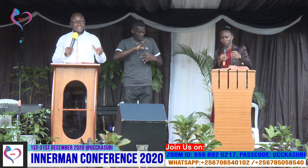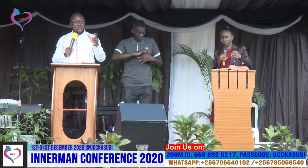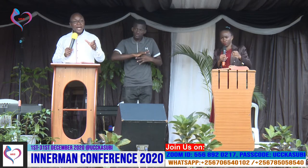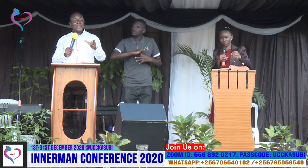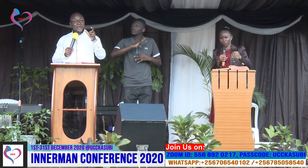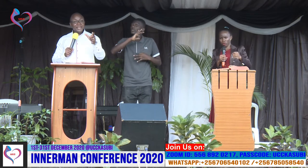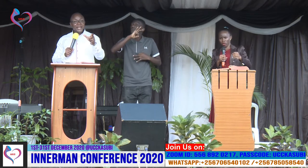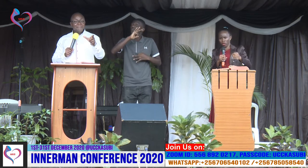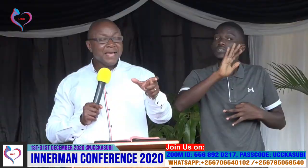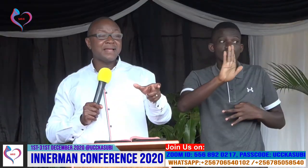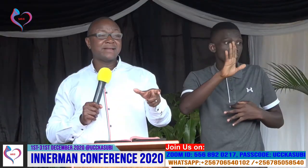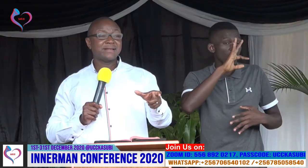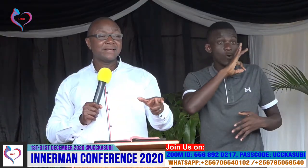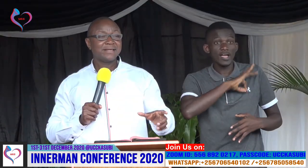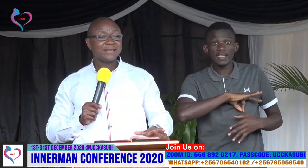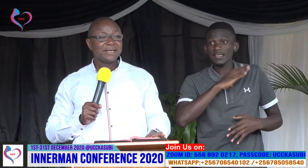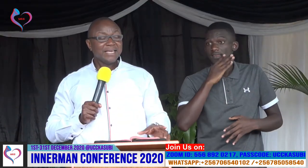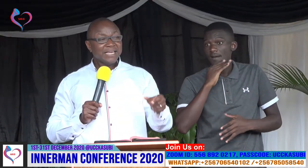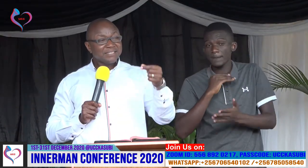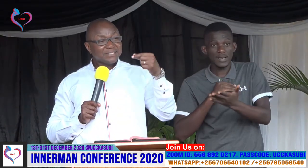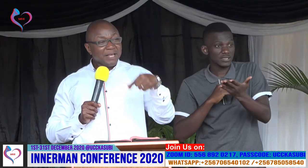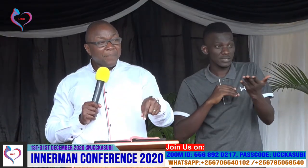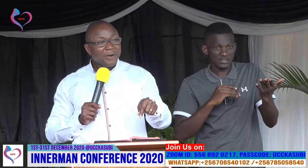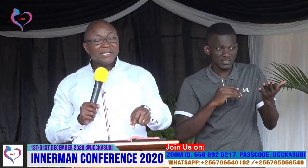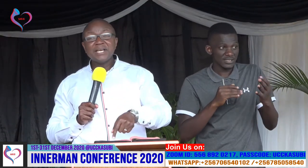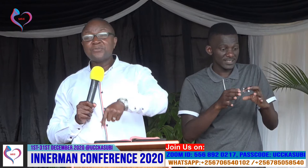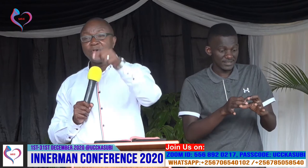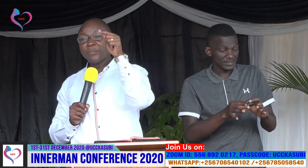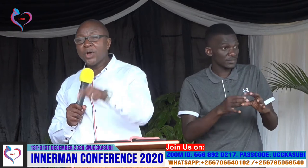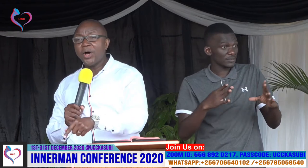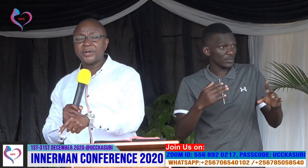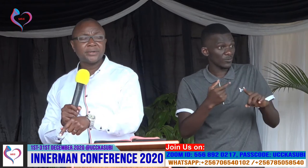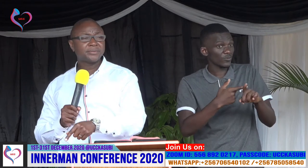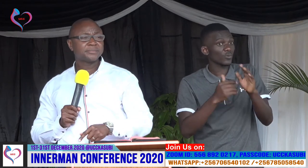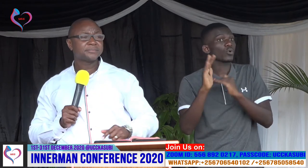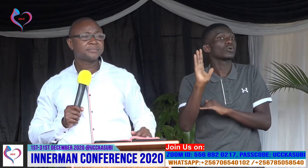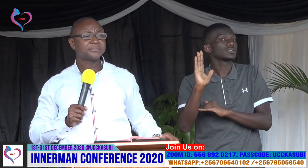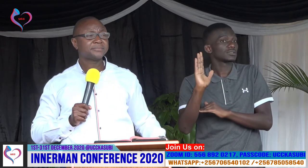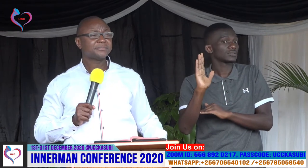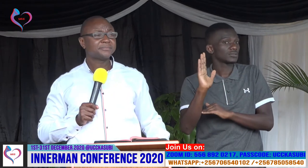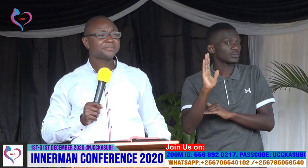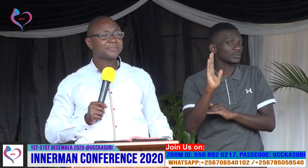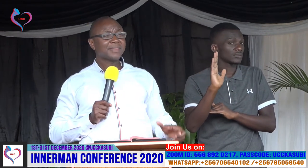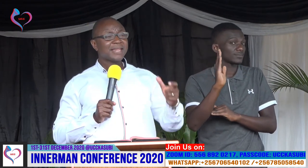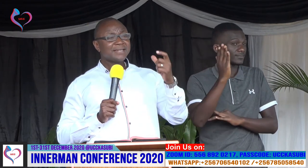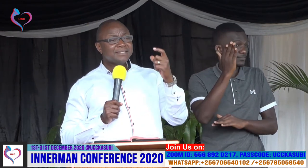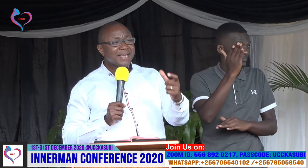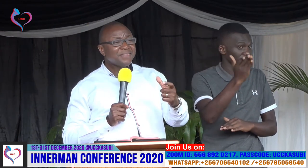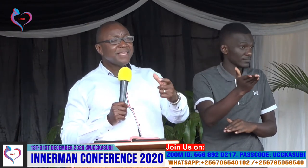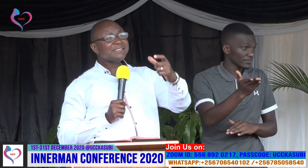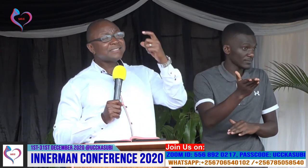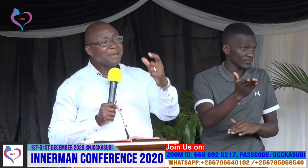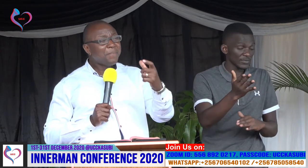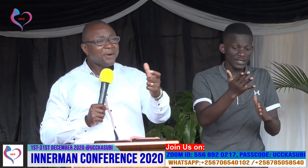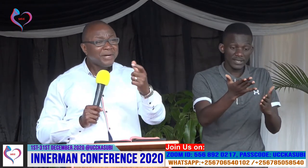wo. Is where your inner man. Omuntu wo munta. Is separated from God. Ayawulibwa okuva Katonda.